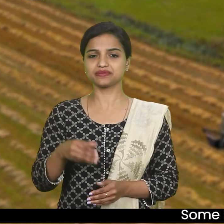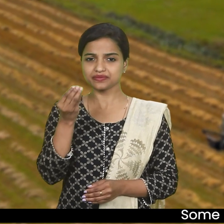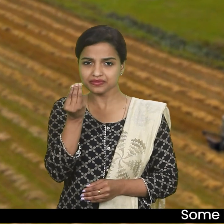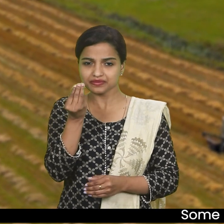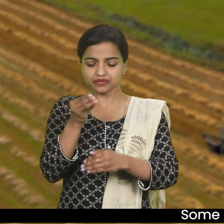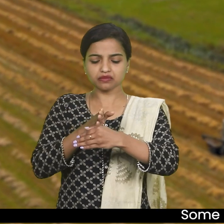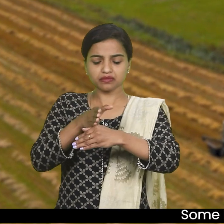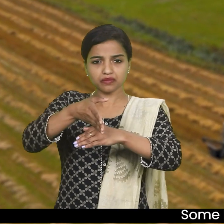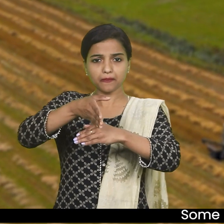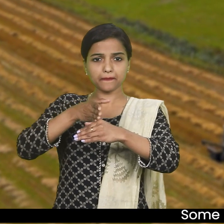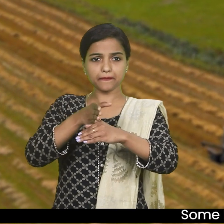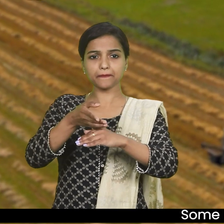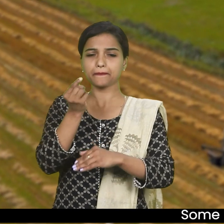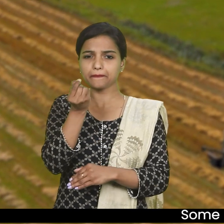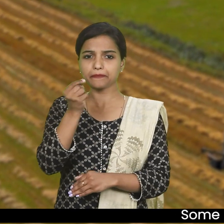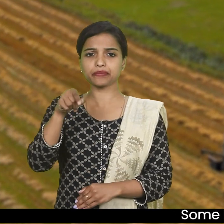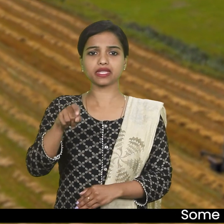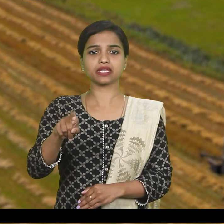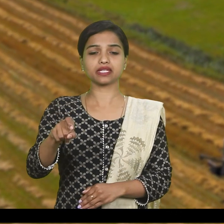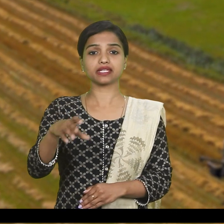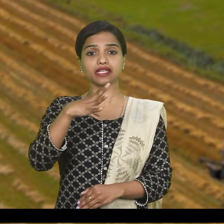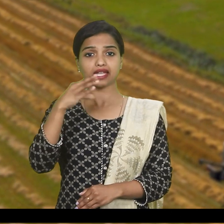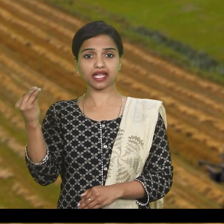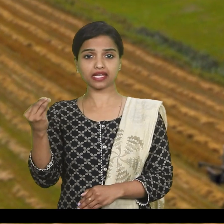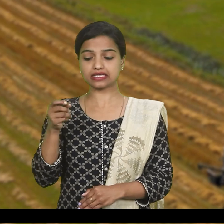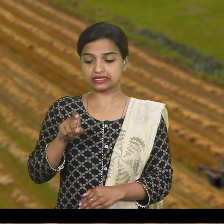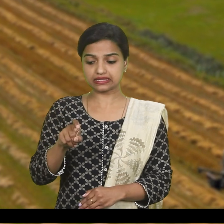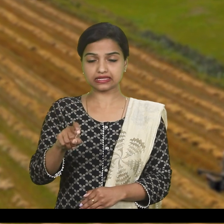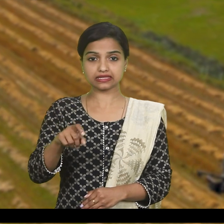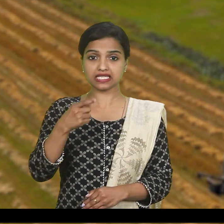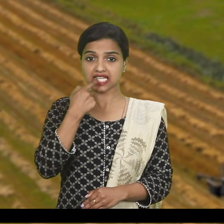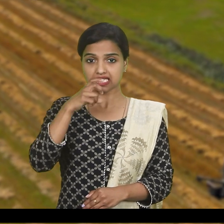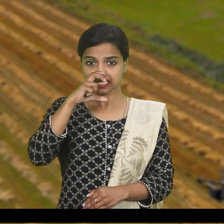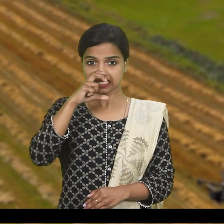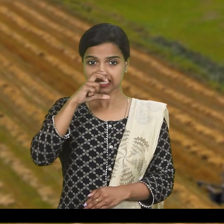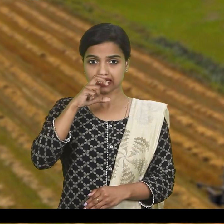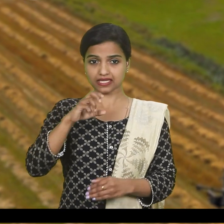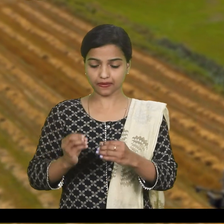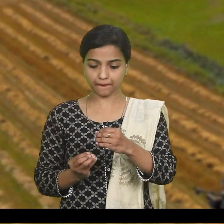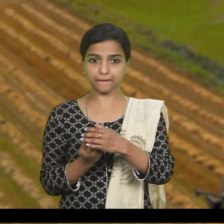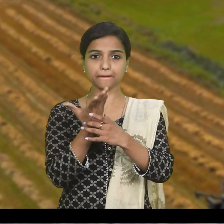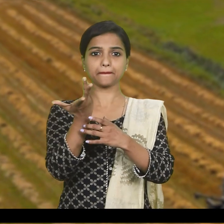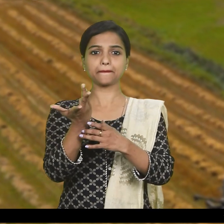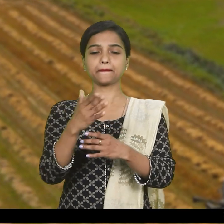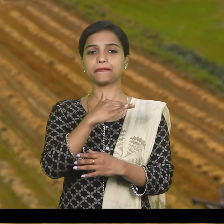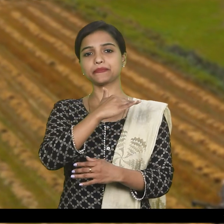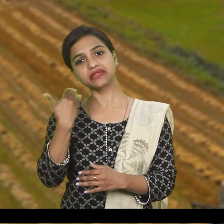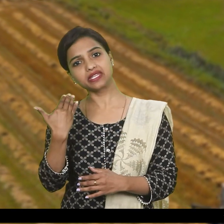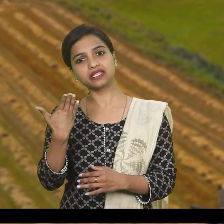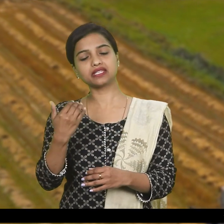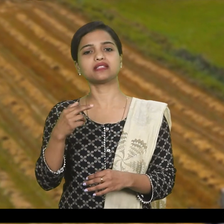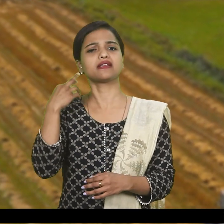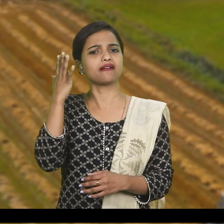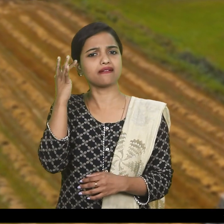Some harmful microorganisms and insect eggs come out and die due to